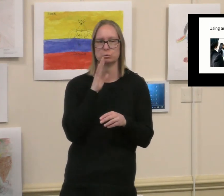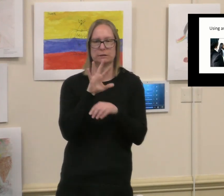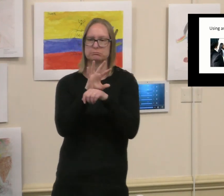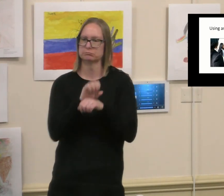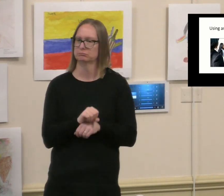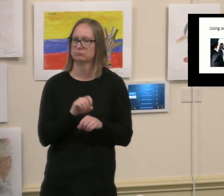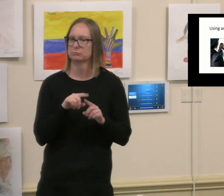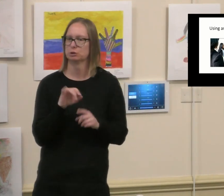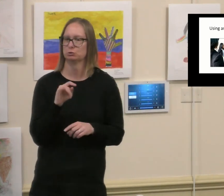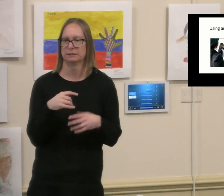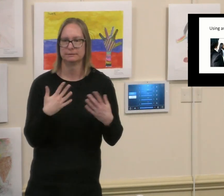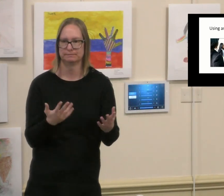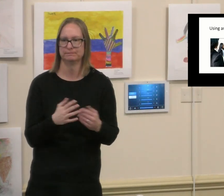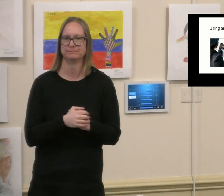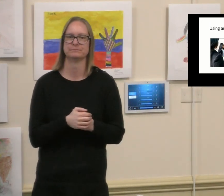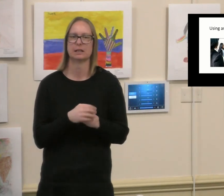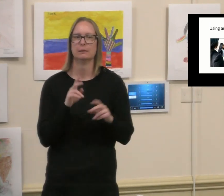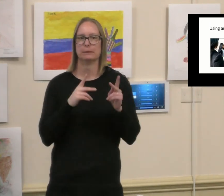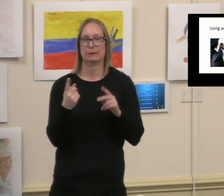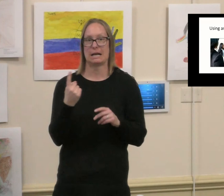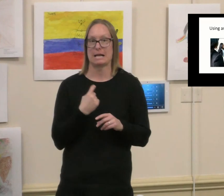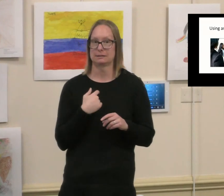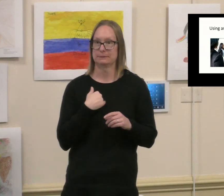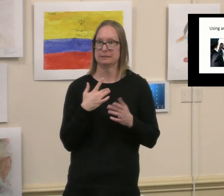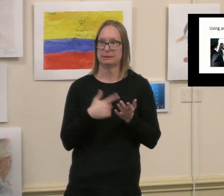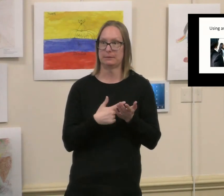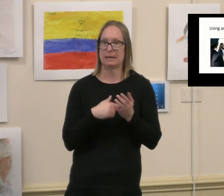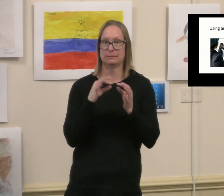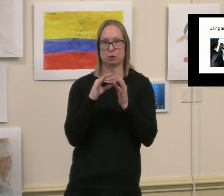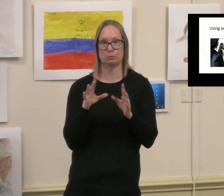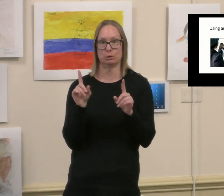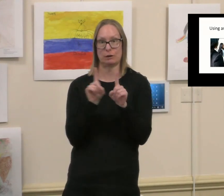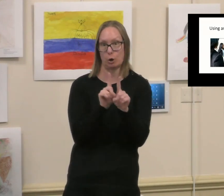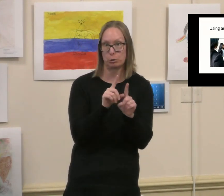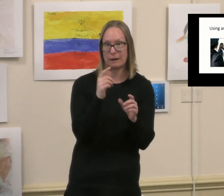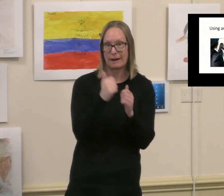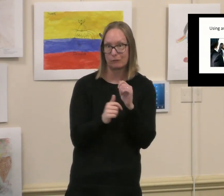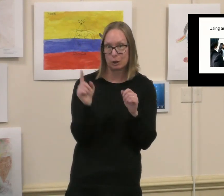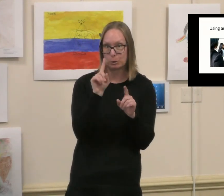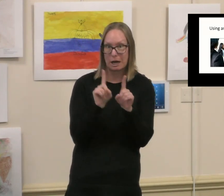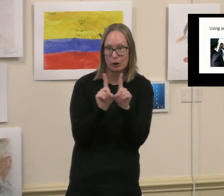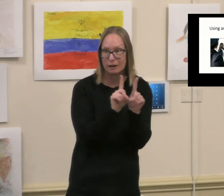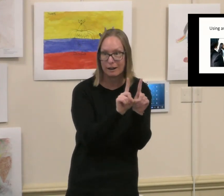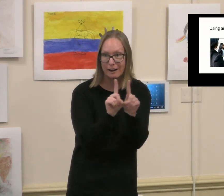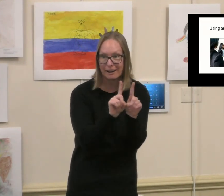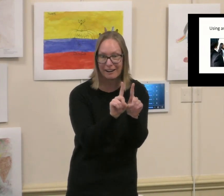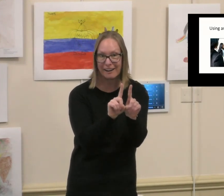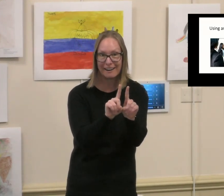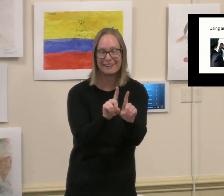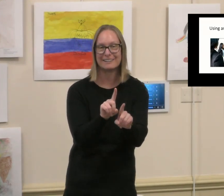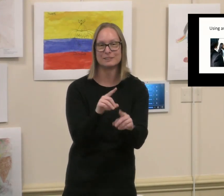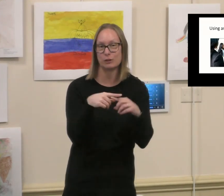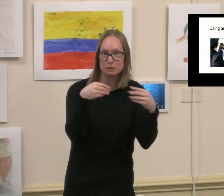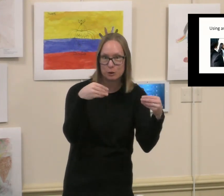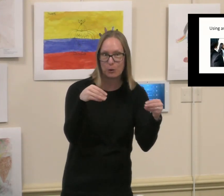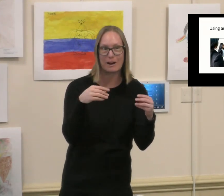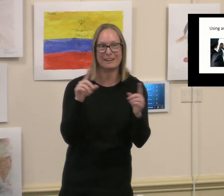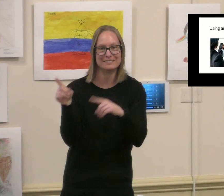this? So it does take time to get used to using an interpreter. Oftentimes people ask me, does your interpreter go with you everywhere, to